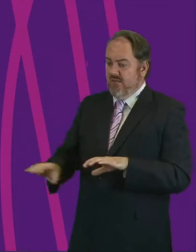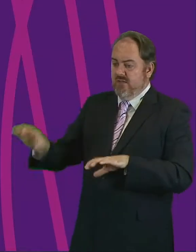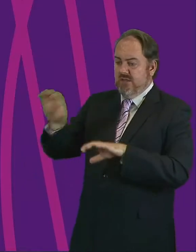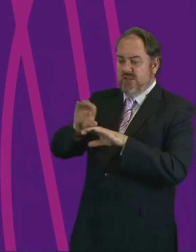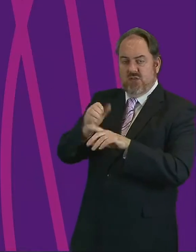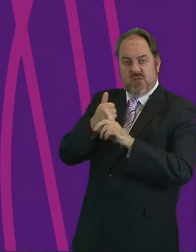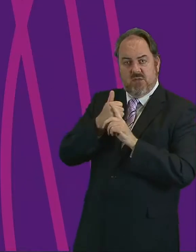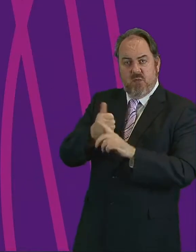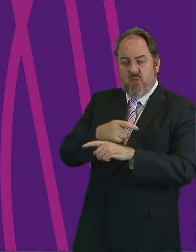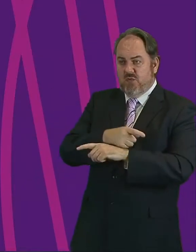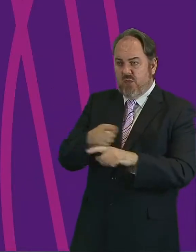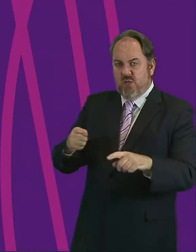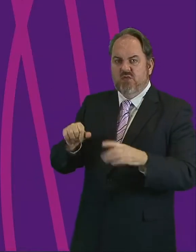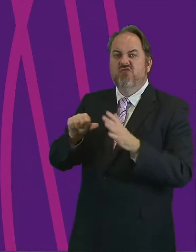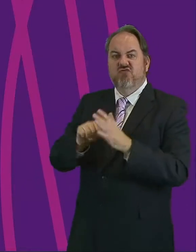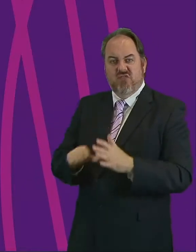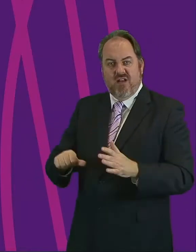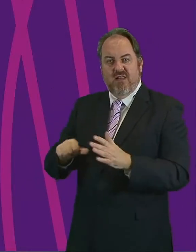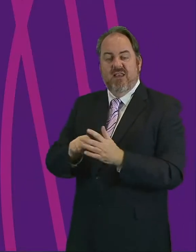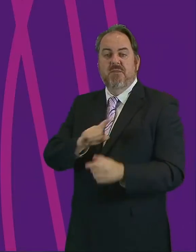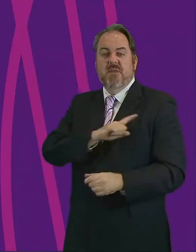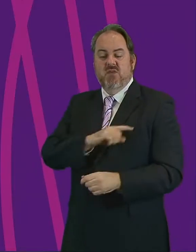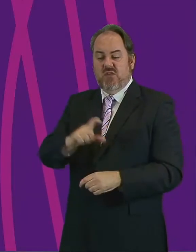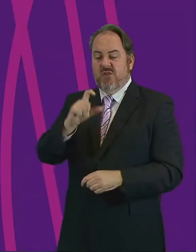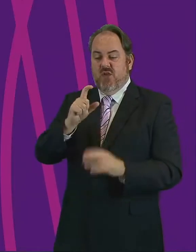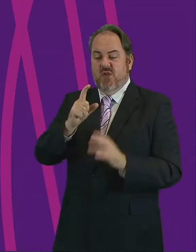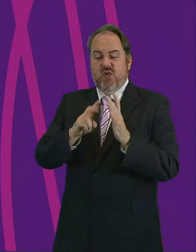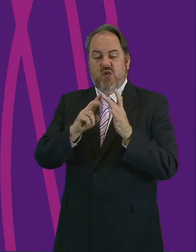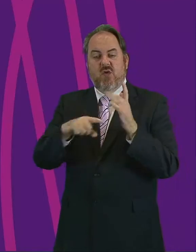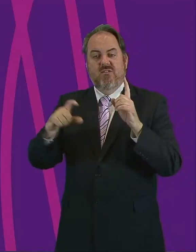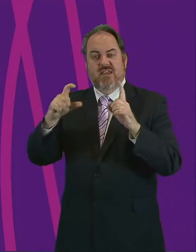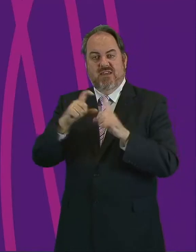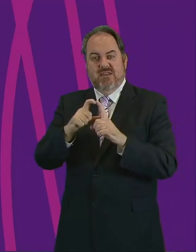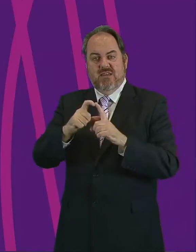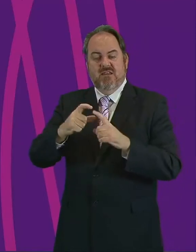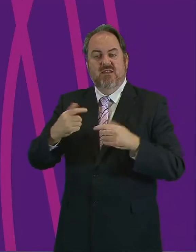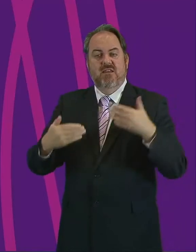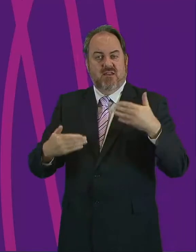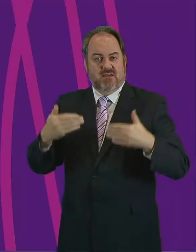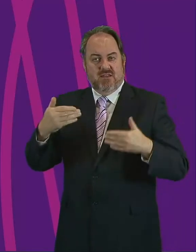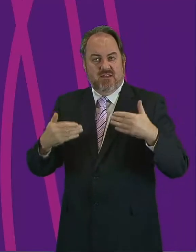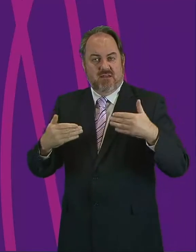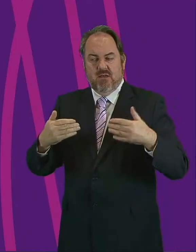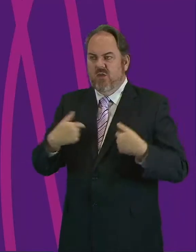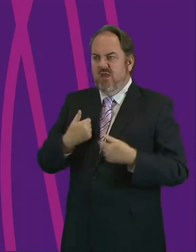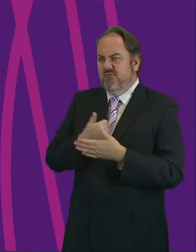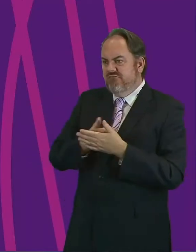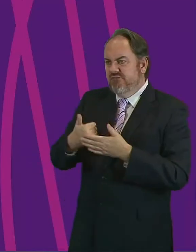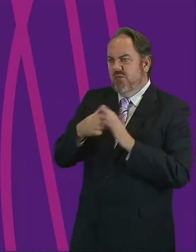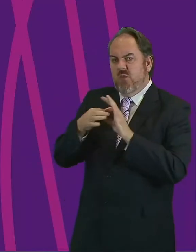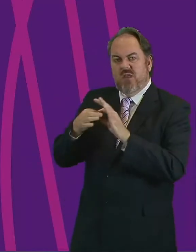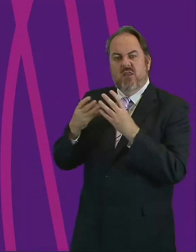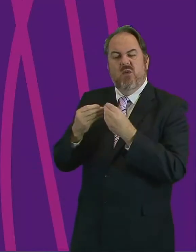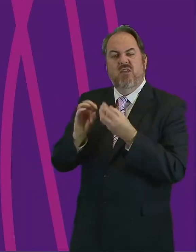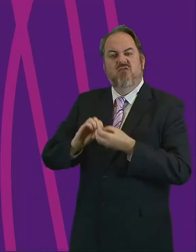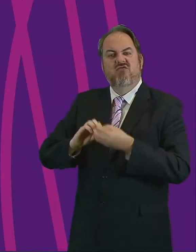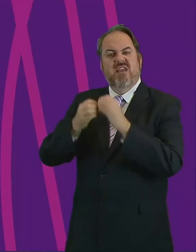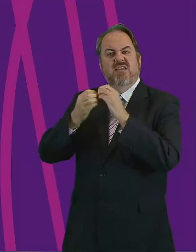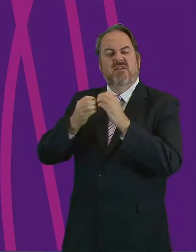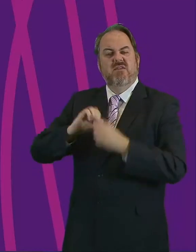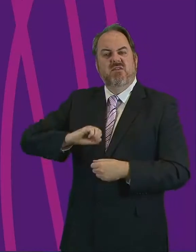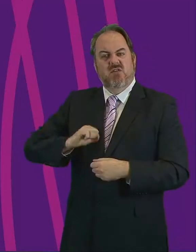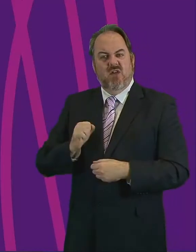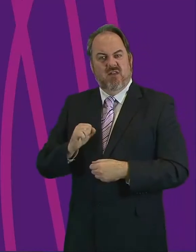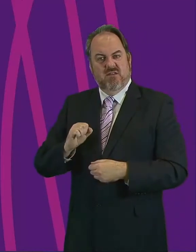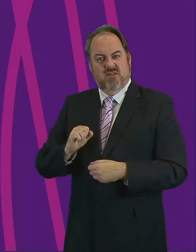those devastated by COVID-19. We are, as you would appreciate, continually in discussions with Creative Scotland, and now following